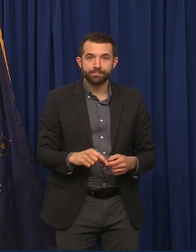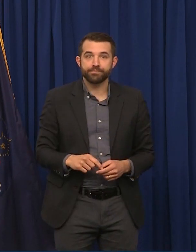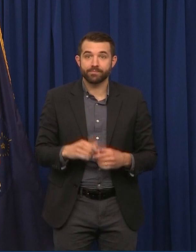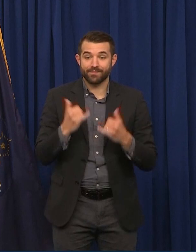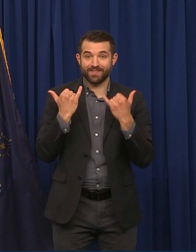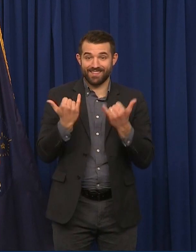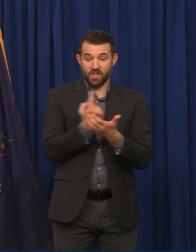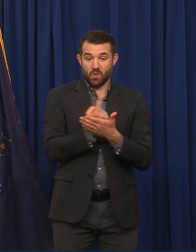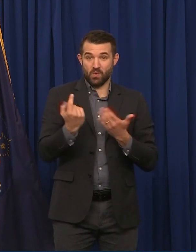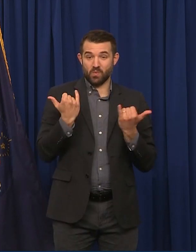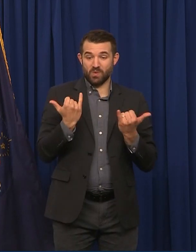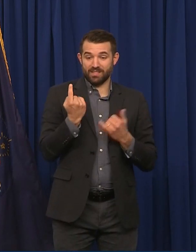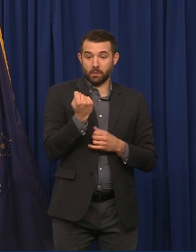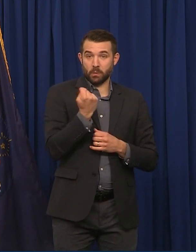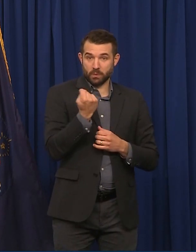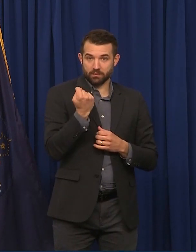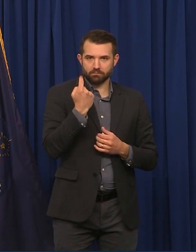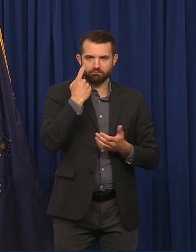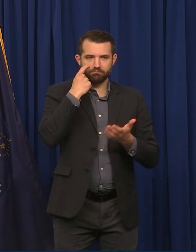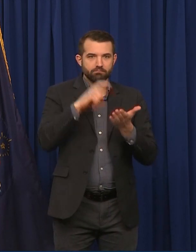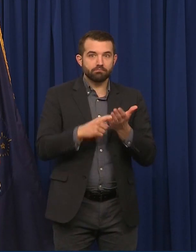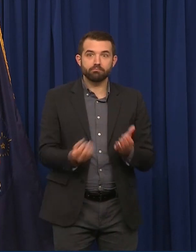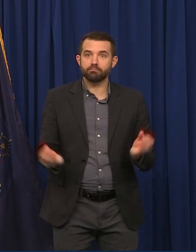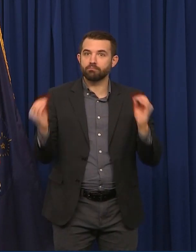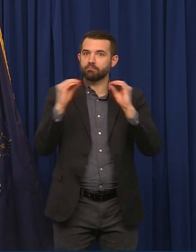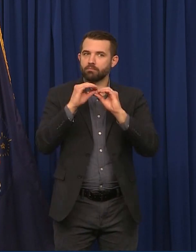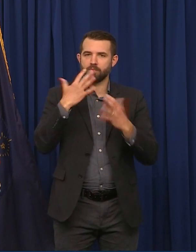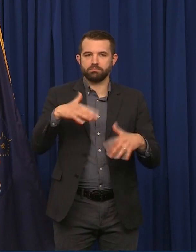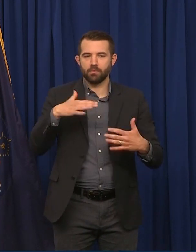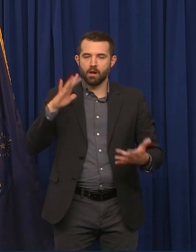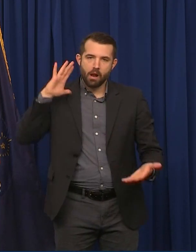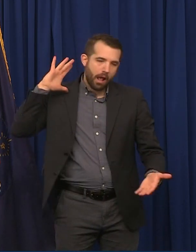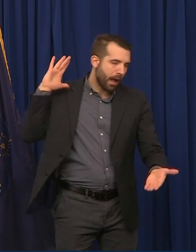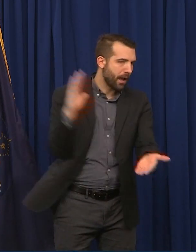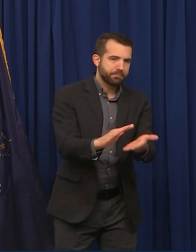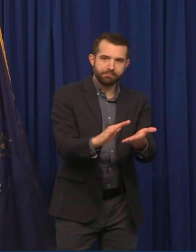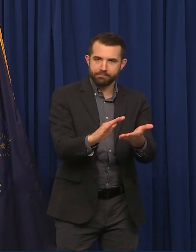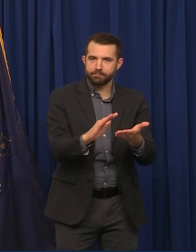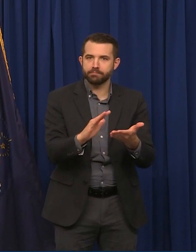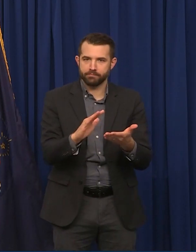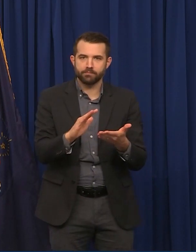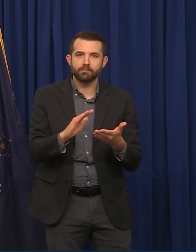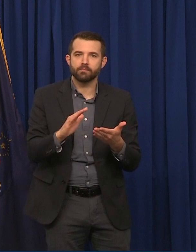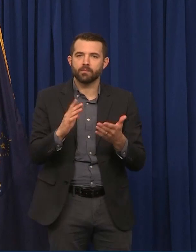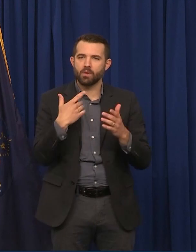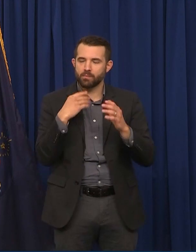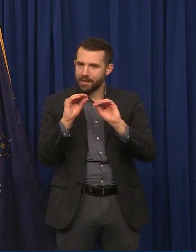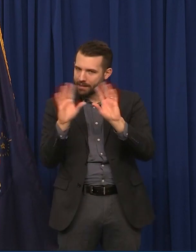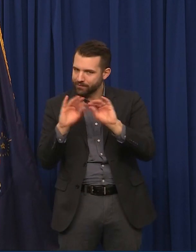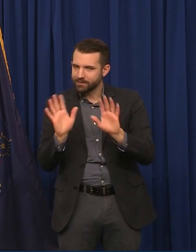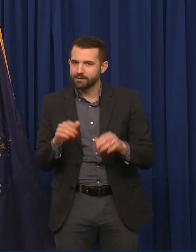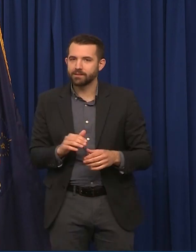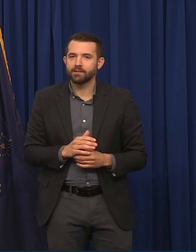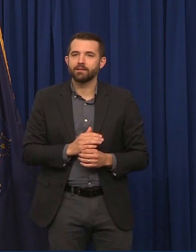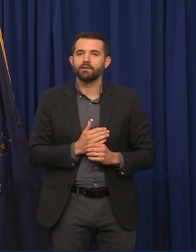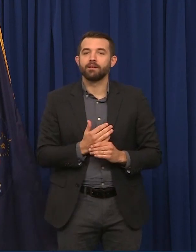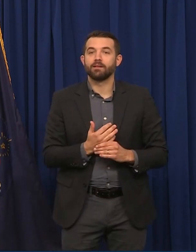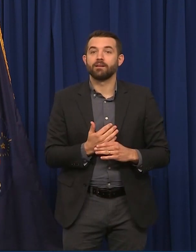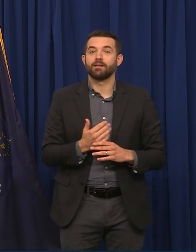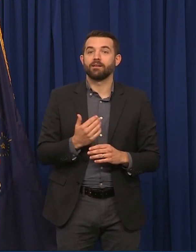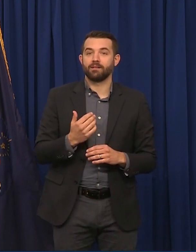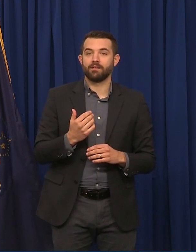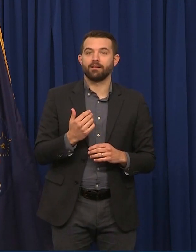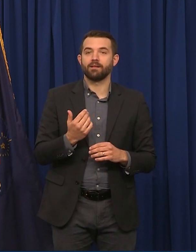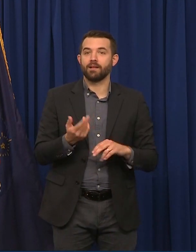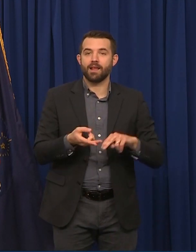an even larger increase in the amount of reduction. So to be more clear, there has been an even larger decrease